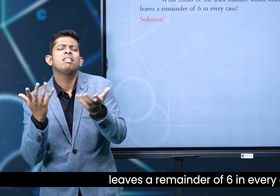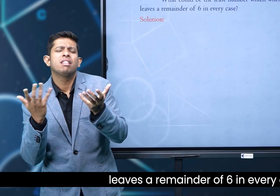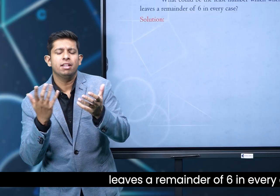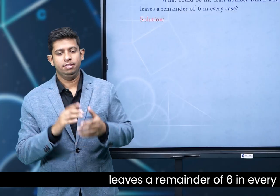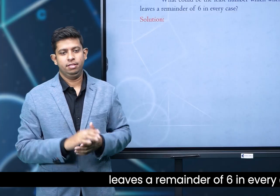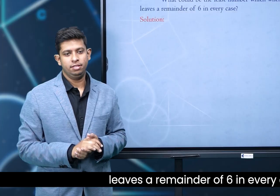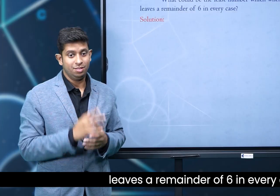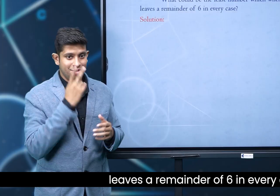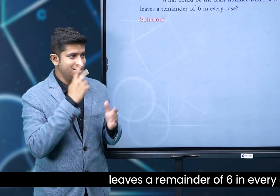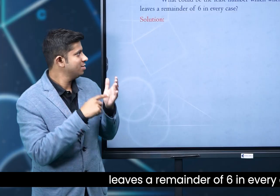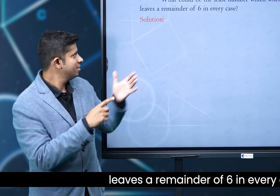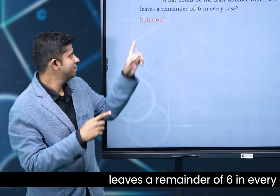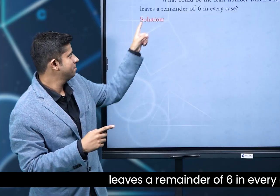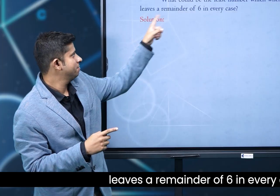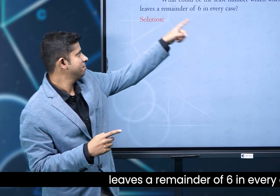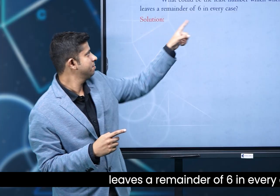6 in every case?